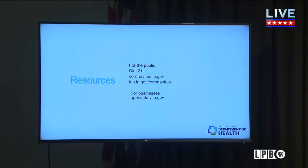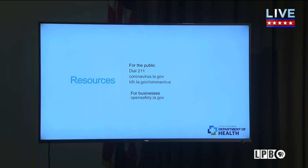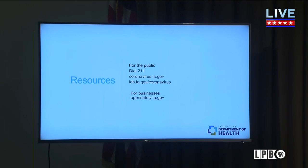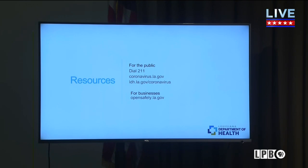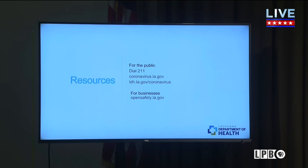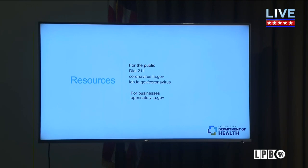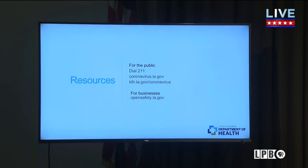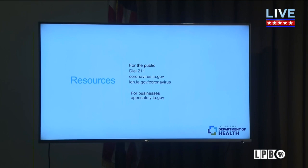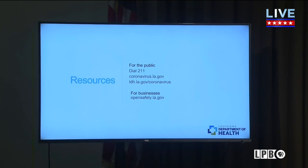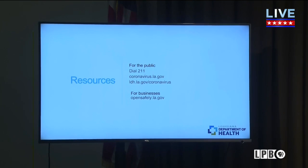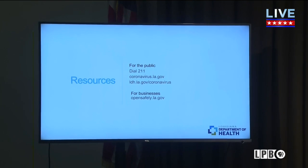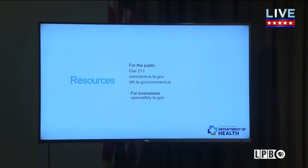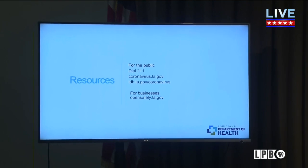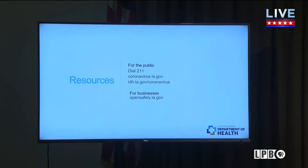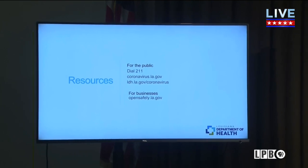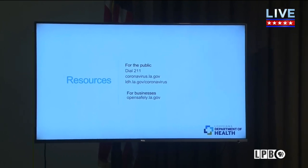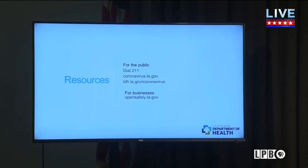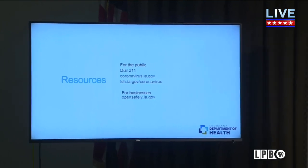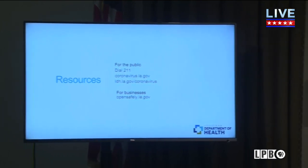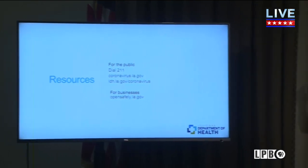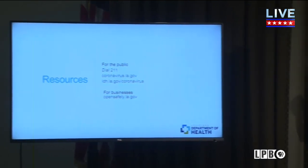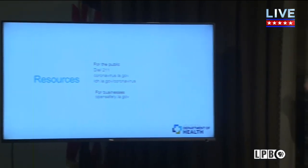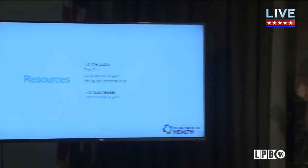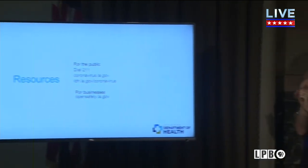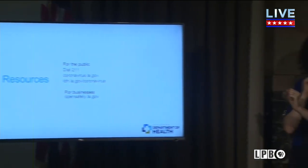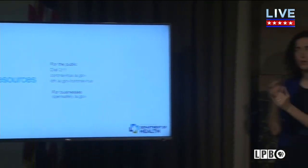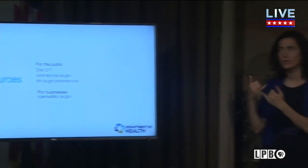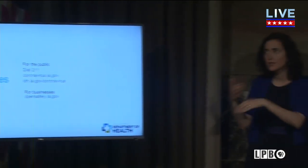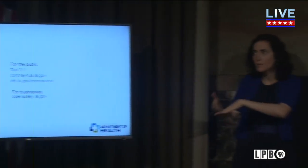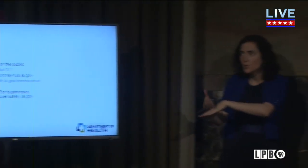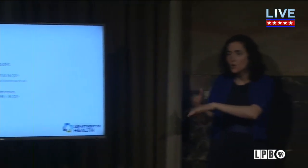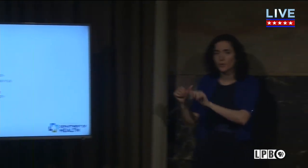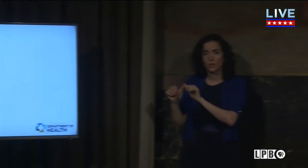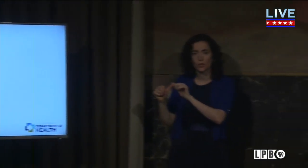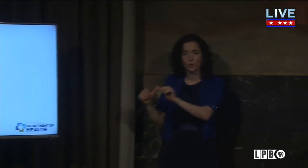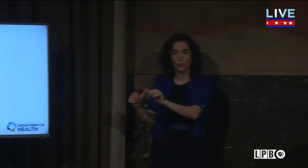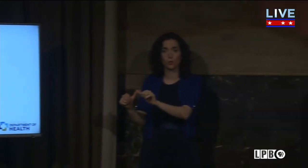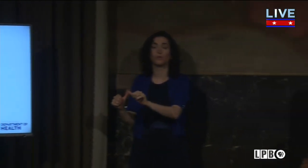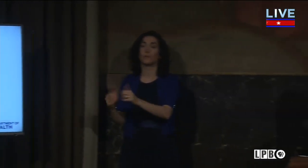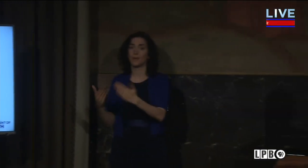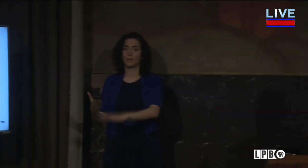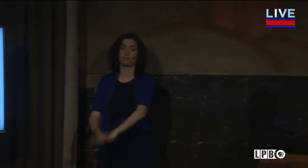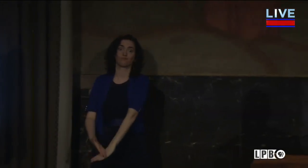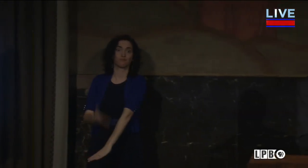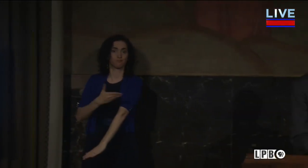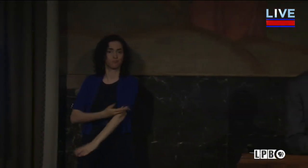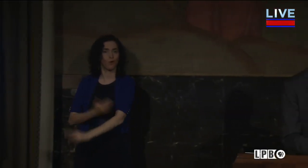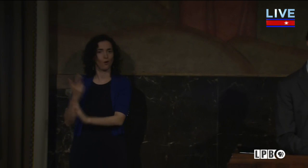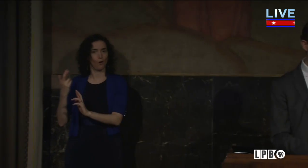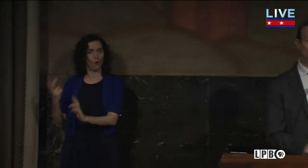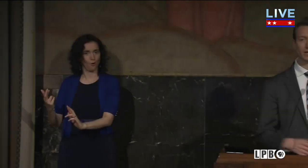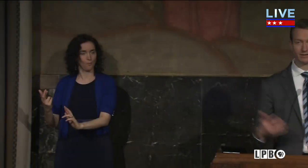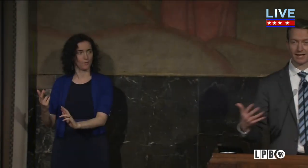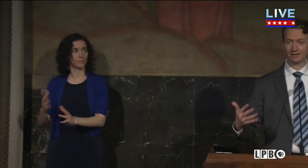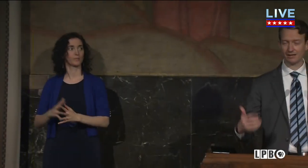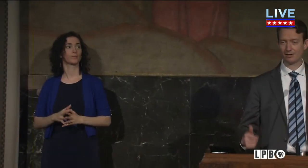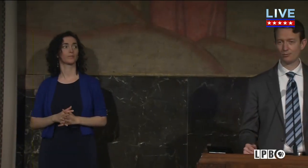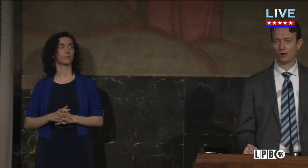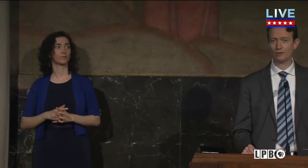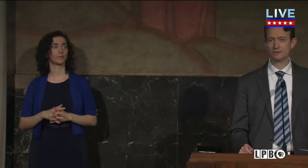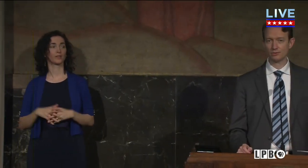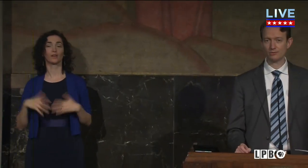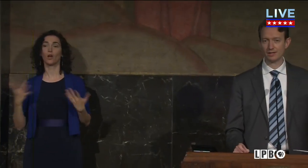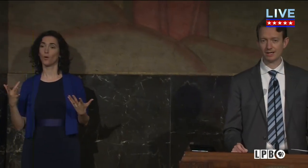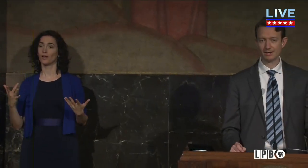next 21 days and hope that we continue to see improvements, if not even greater improvements over time, knowing that